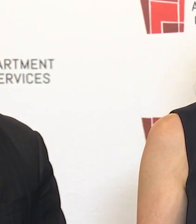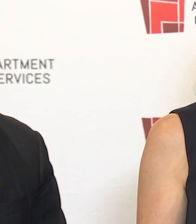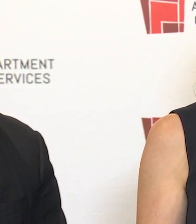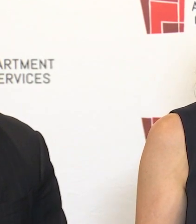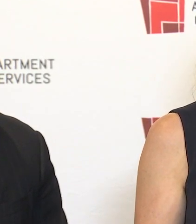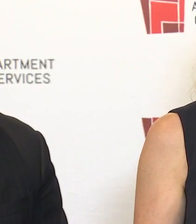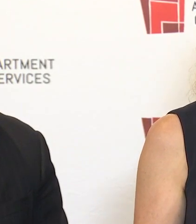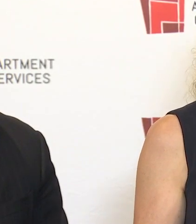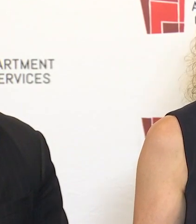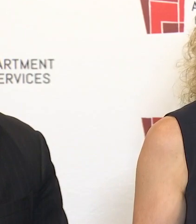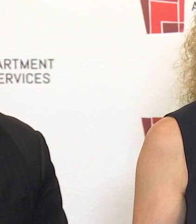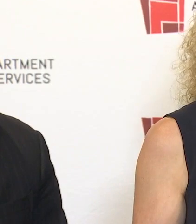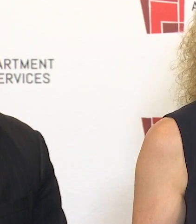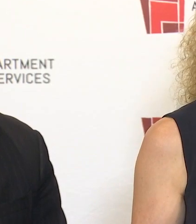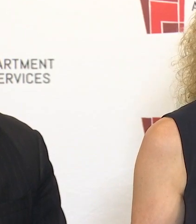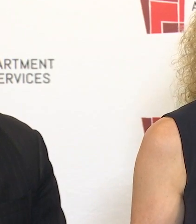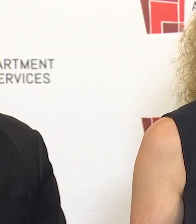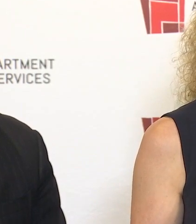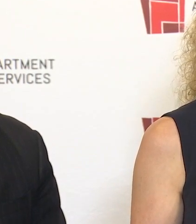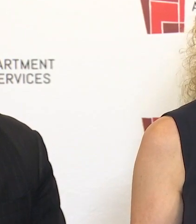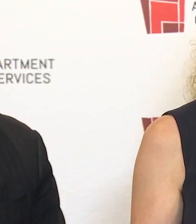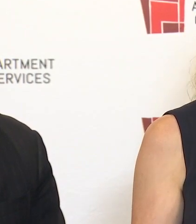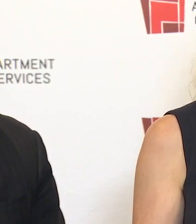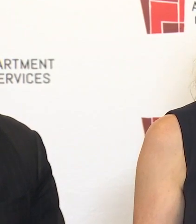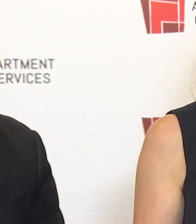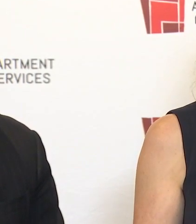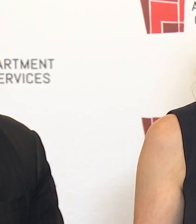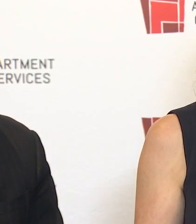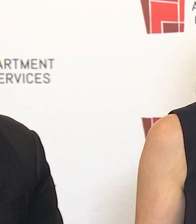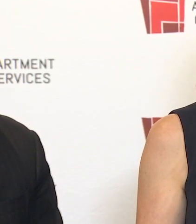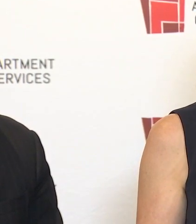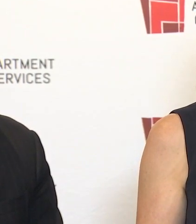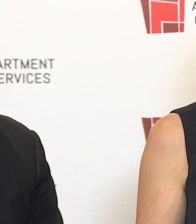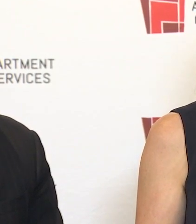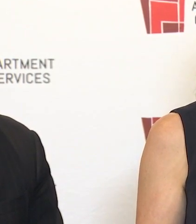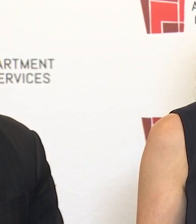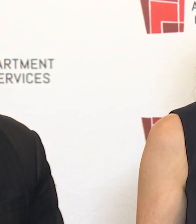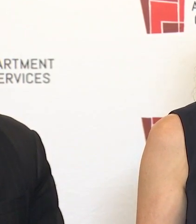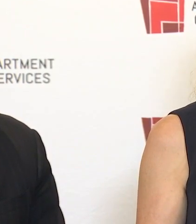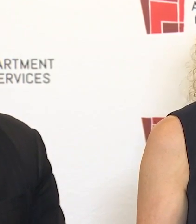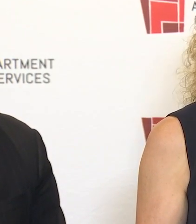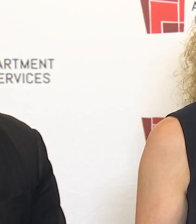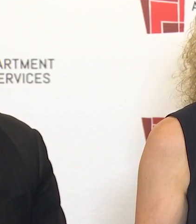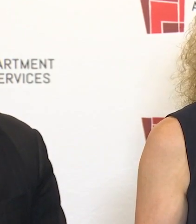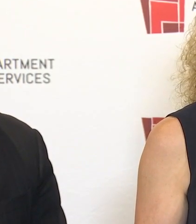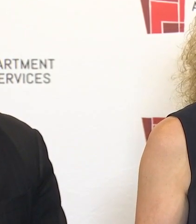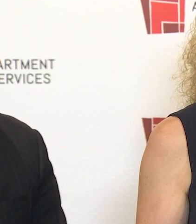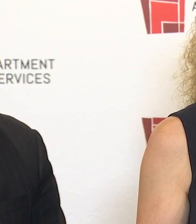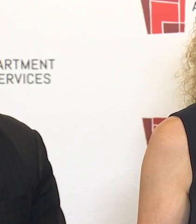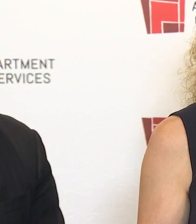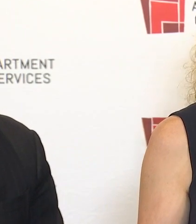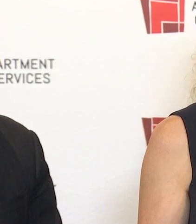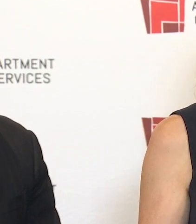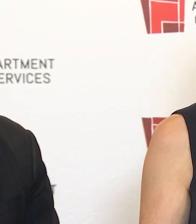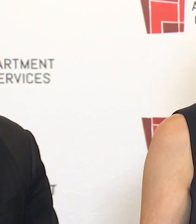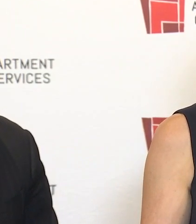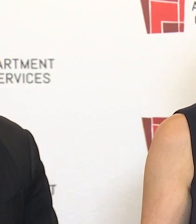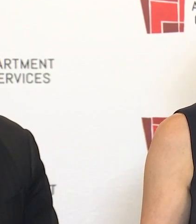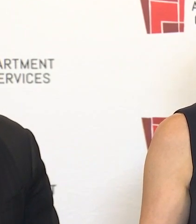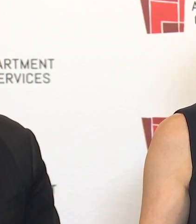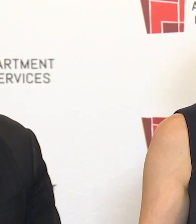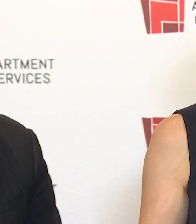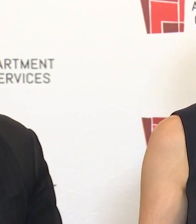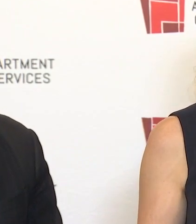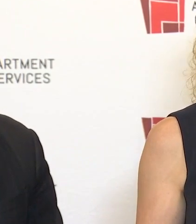cases in Pinal County, and 1 case in Pima County that was just recently announced. The 6th case will be updated on our